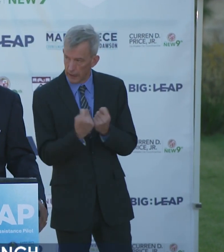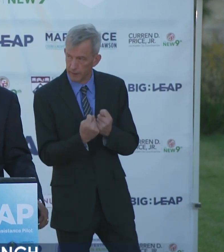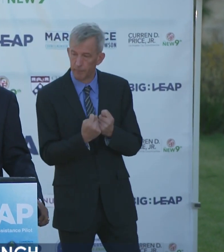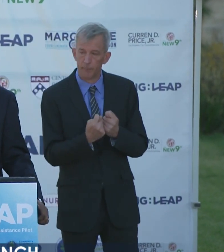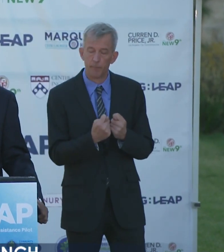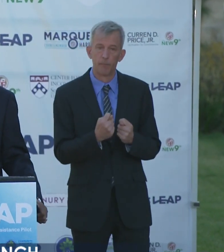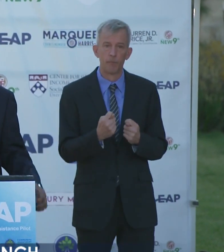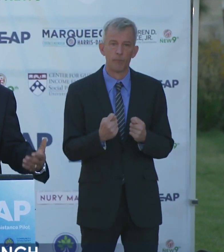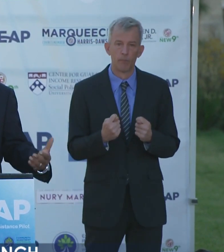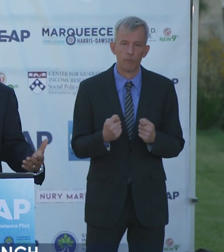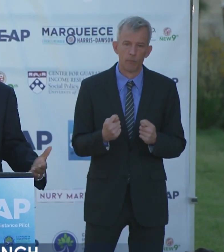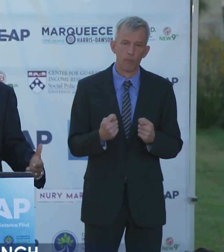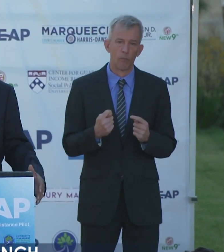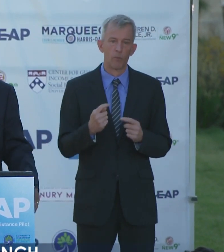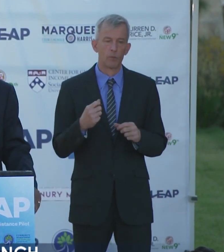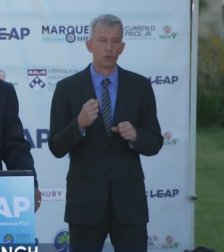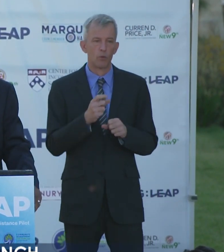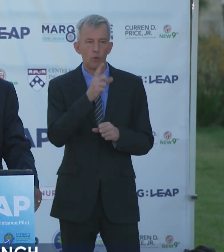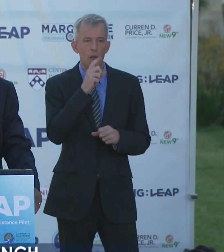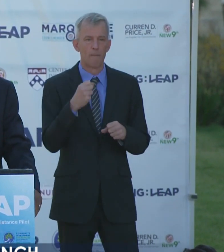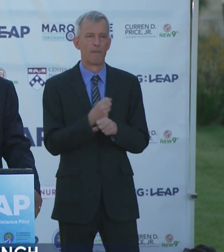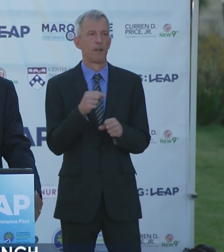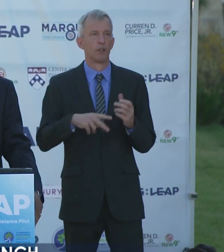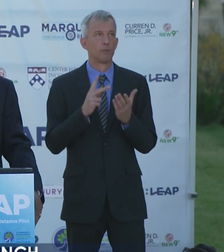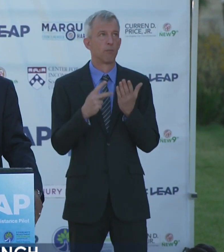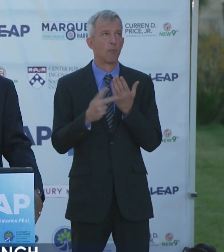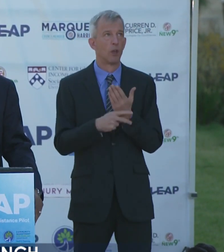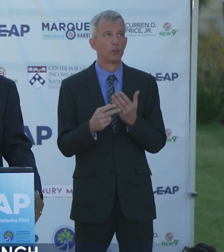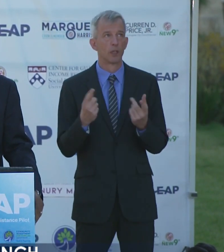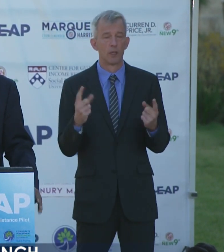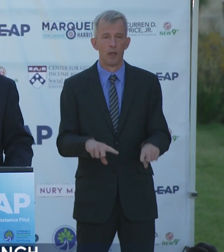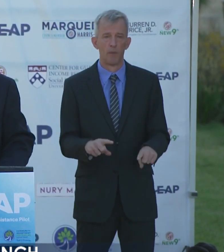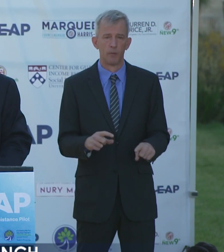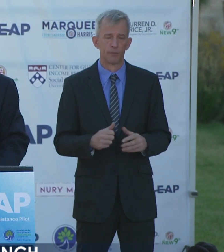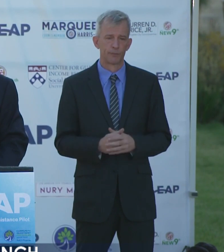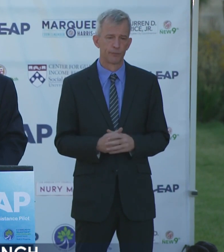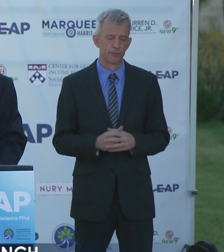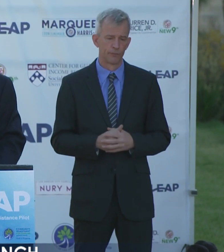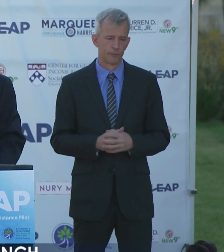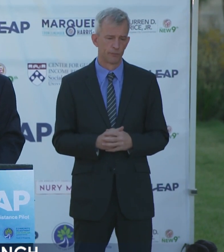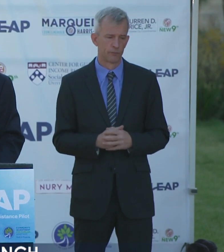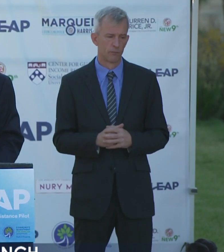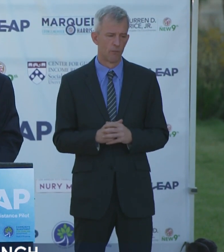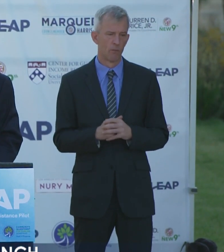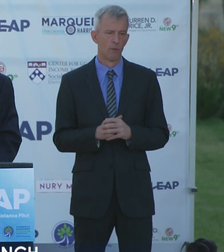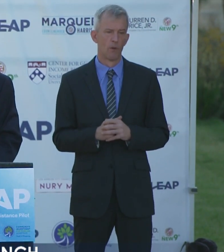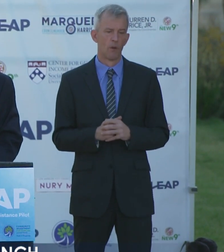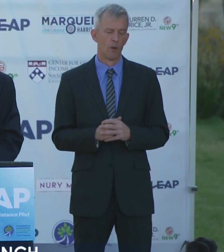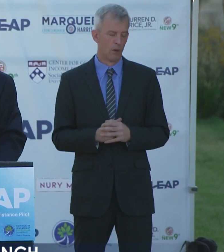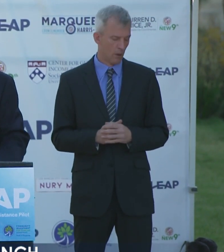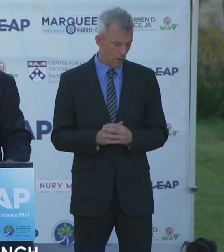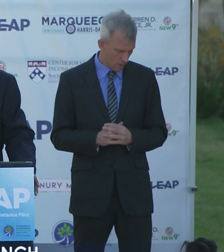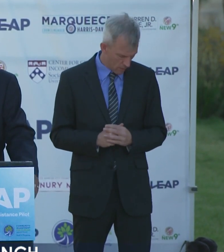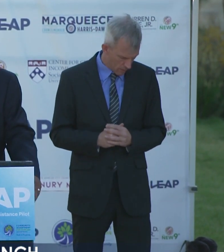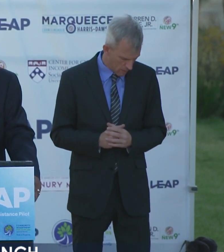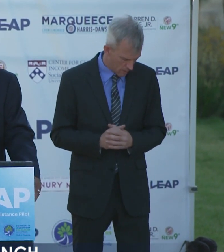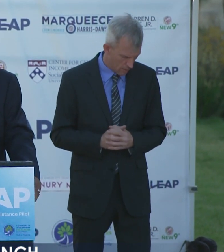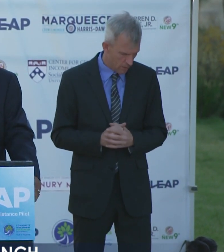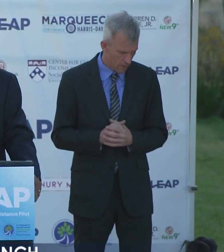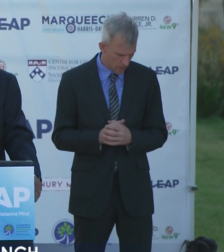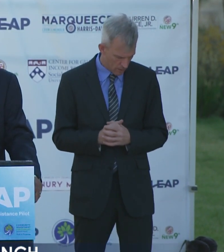really make this project happen, along with my council colleagues. You know, I'm proud to host